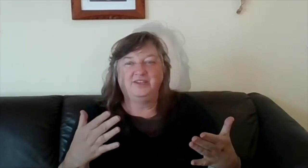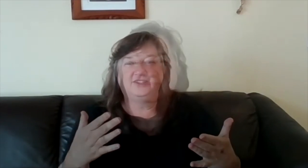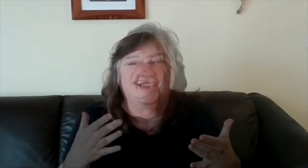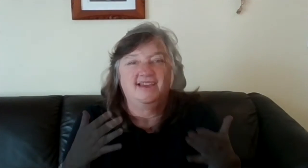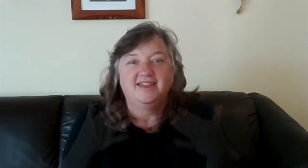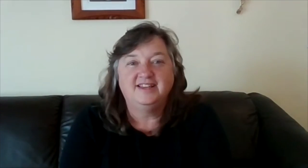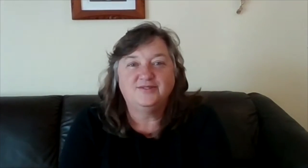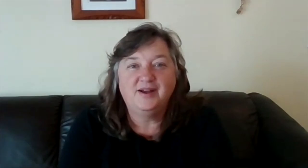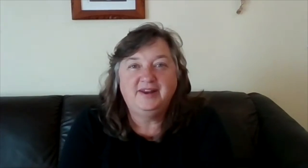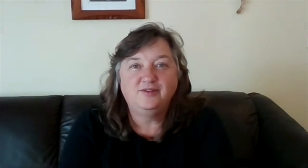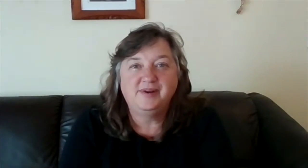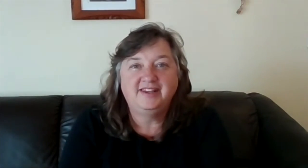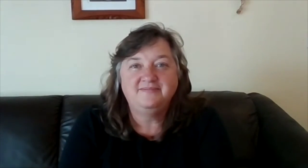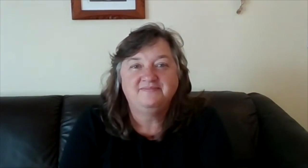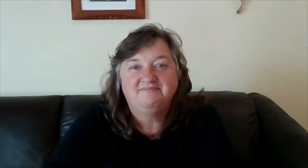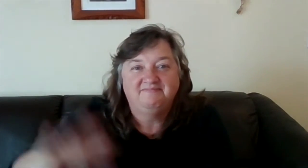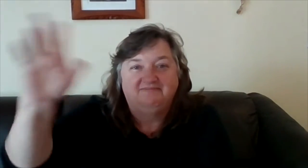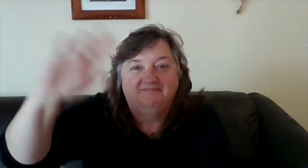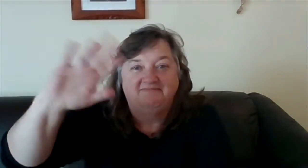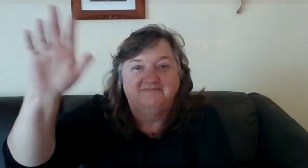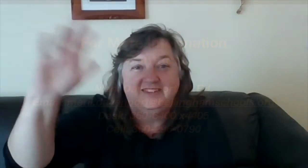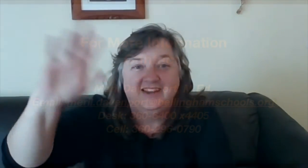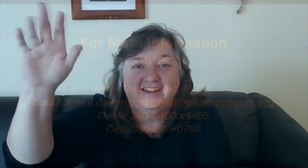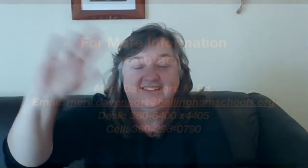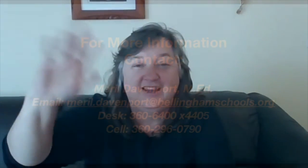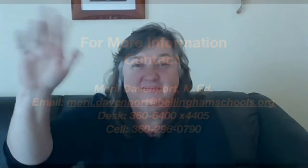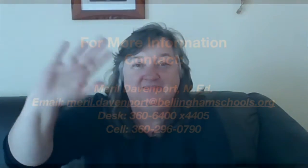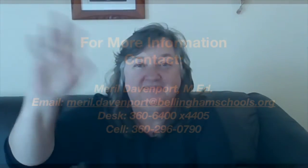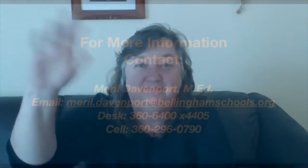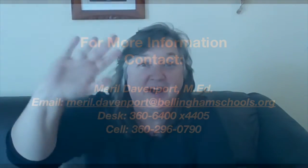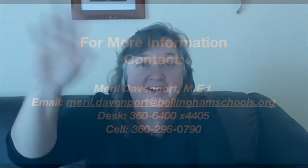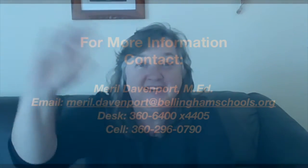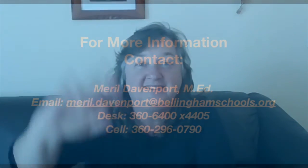much. Thanks for coming, everybody. See you next time. Bye.